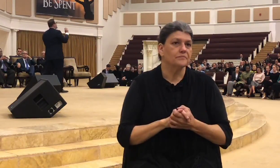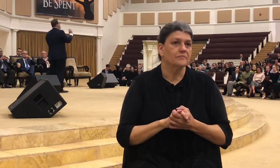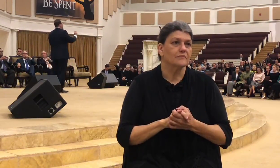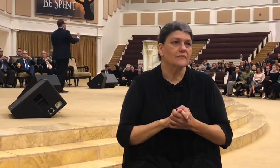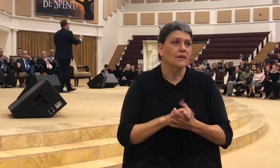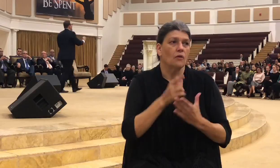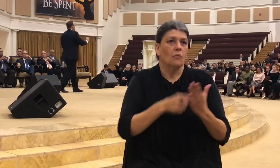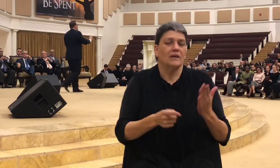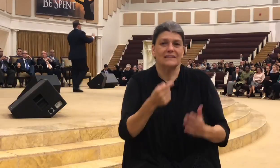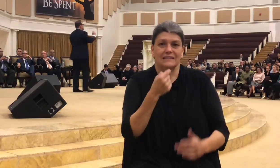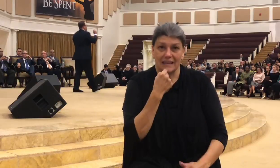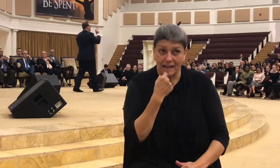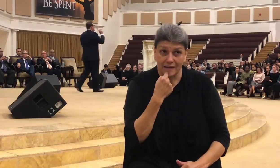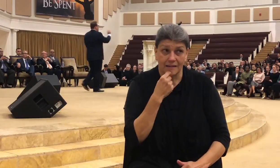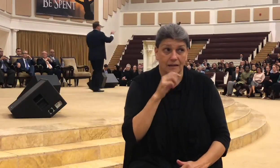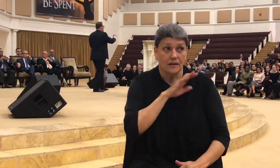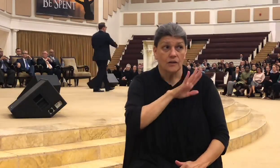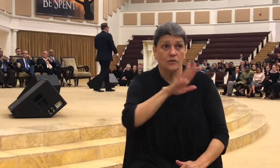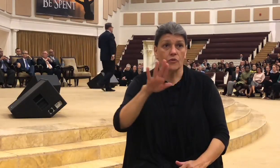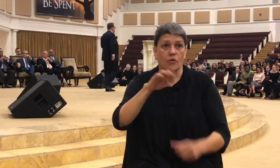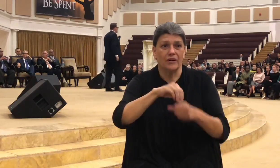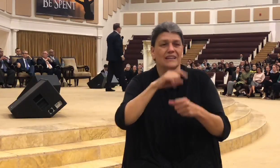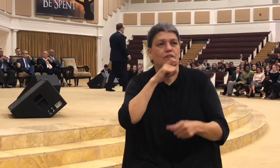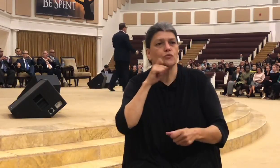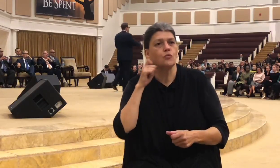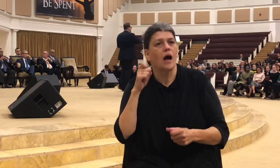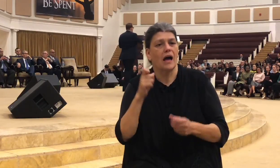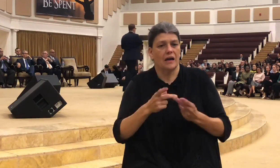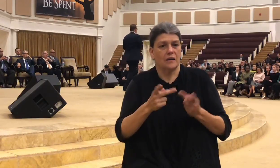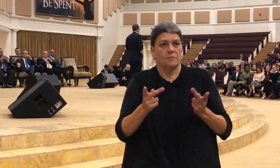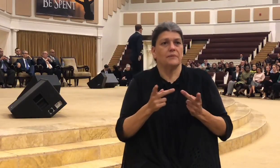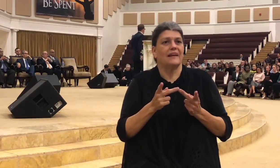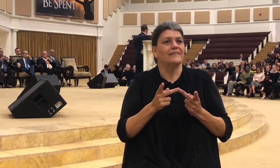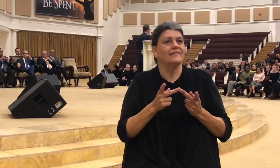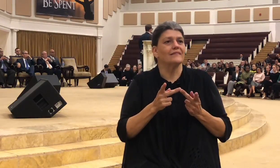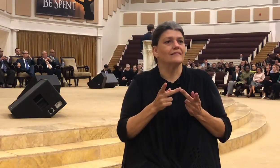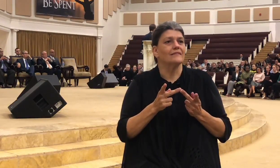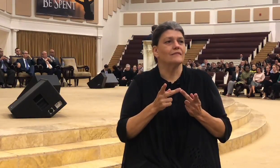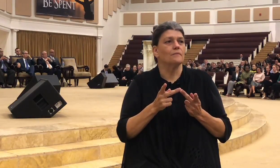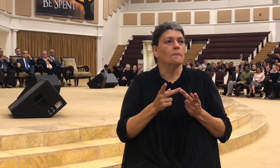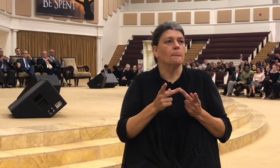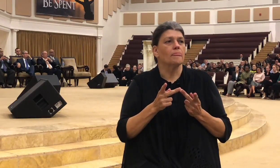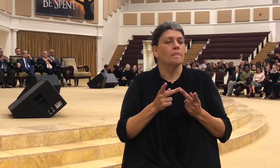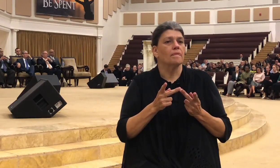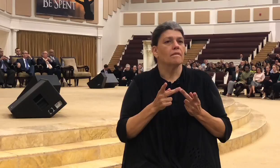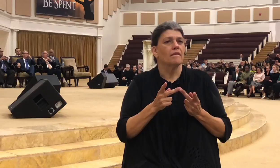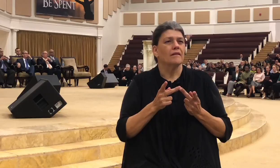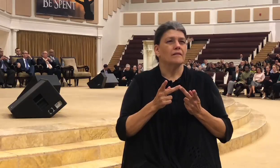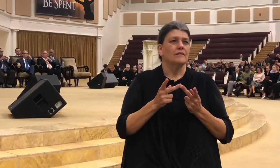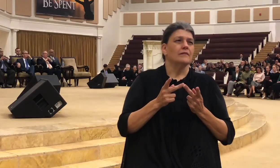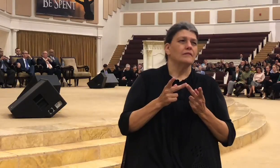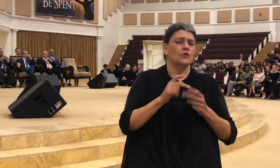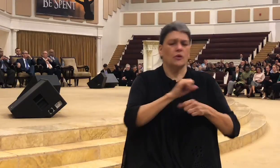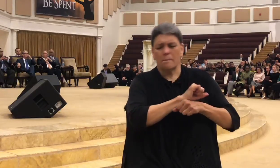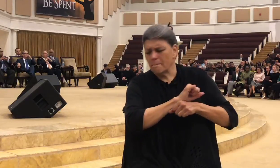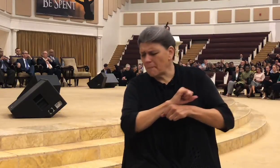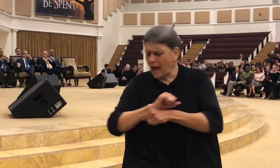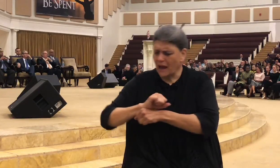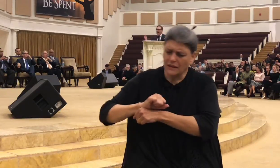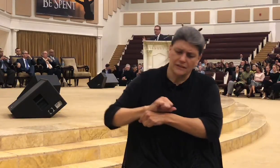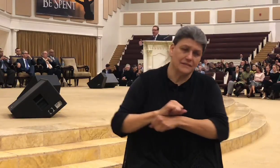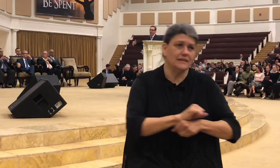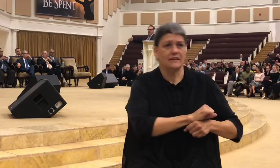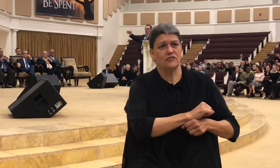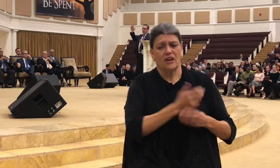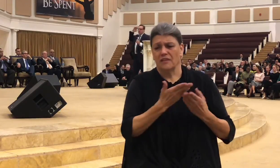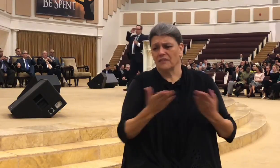What he is saying is you're in a dry place. You're fatherless. You're in bondage. You're bound up. Things